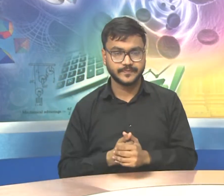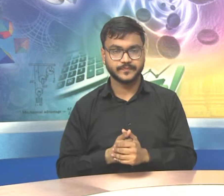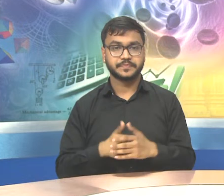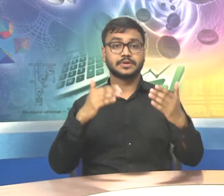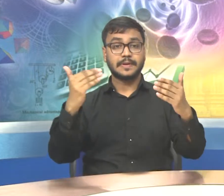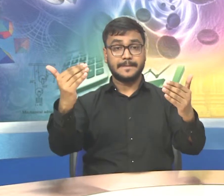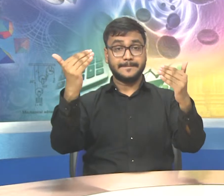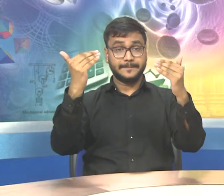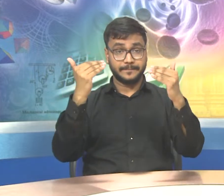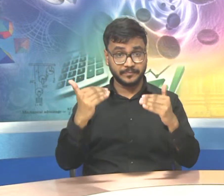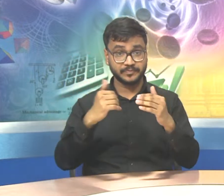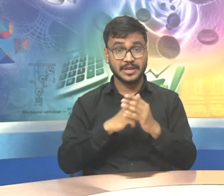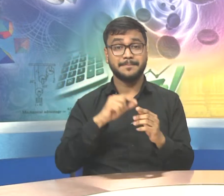investigated.